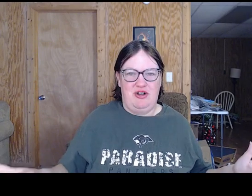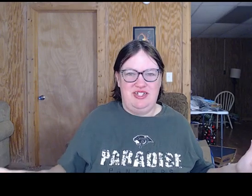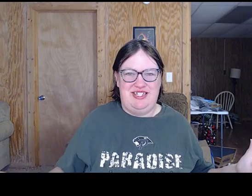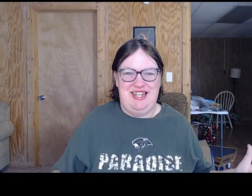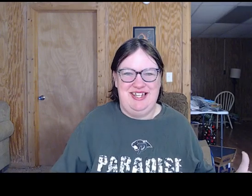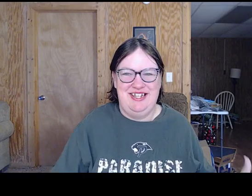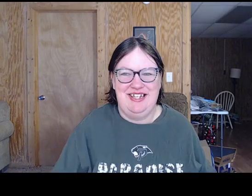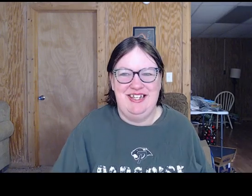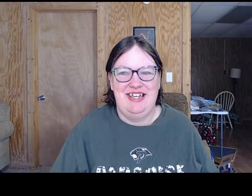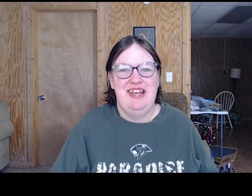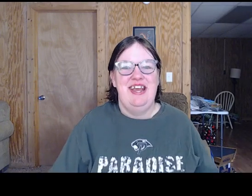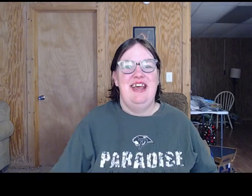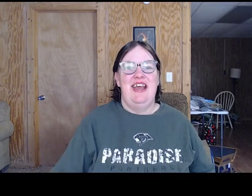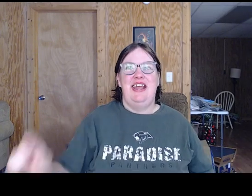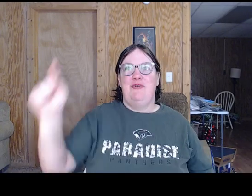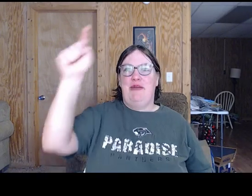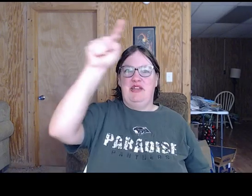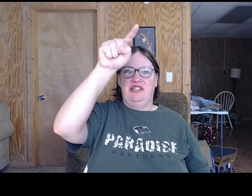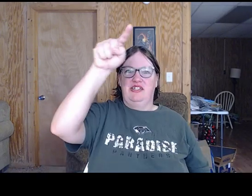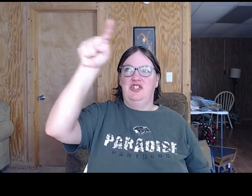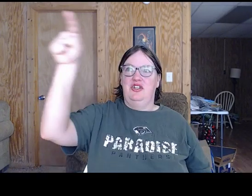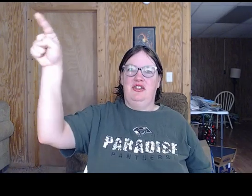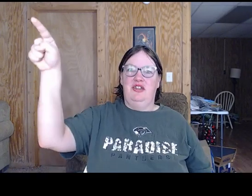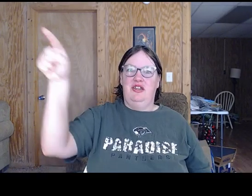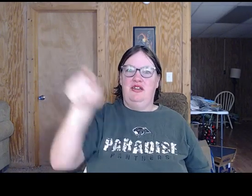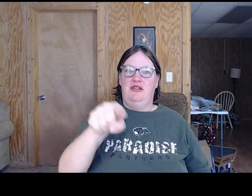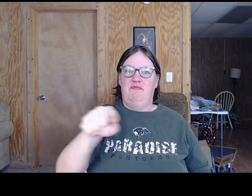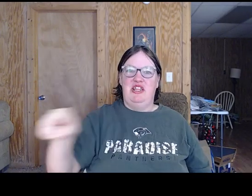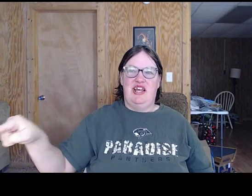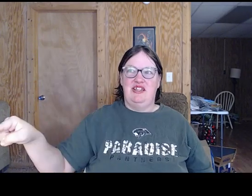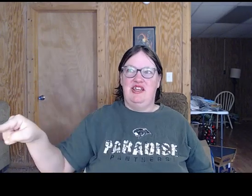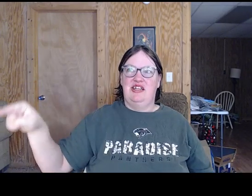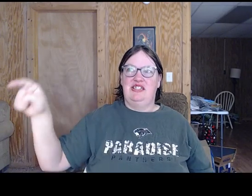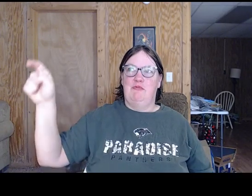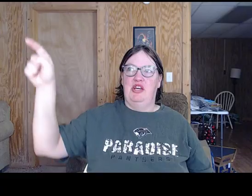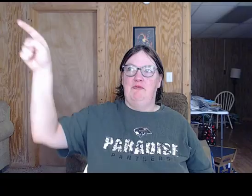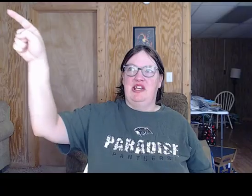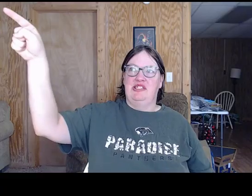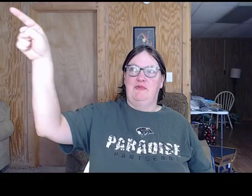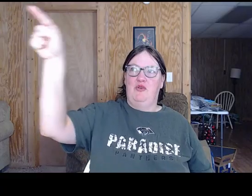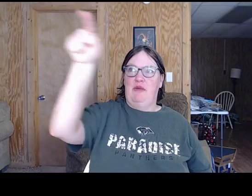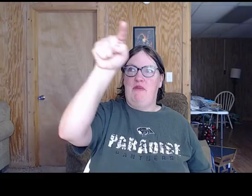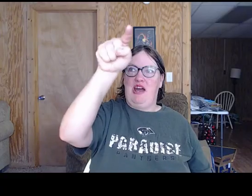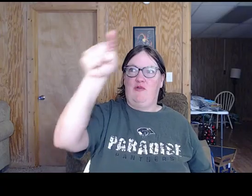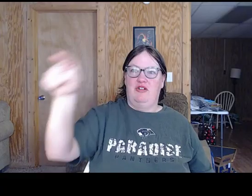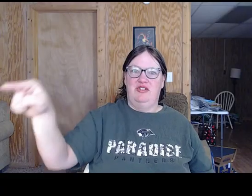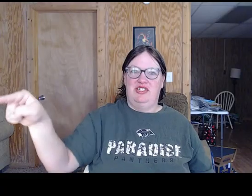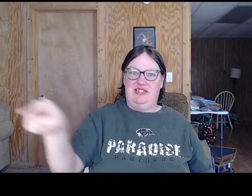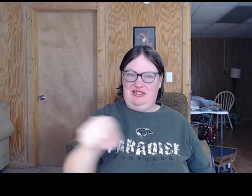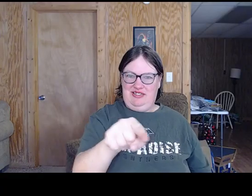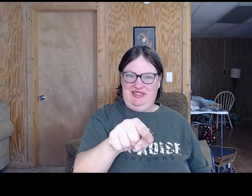backwards. Anyway, because it should be like this, but because I'm doing it backwards.